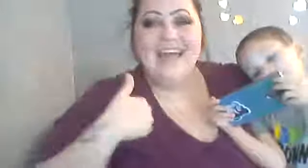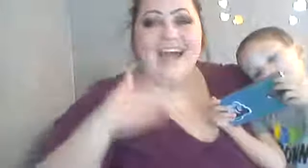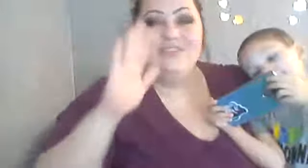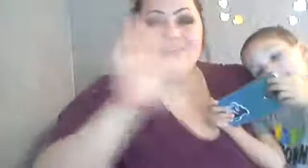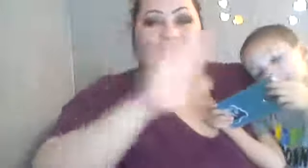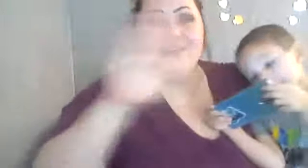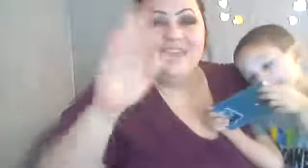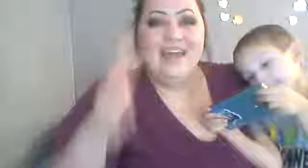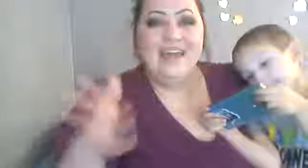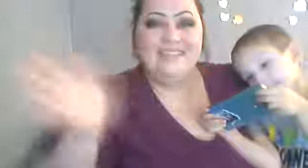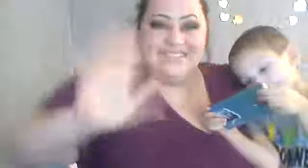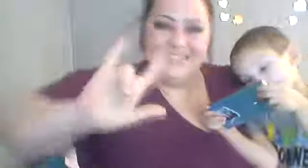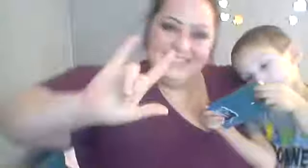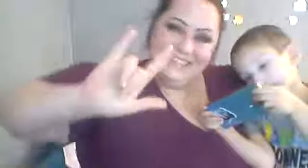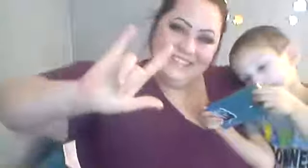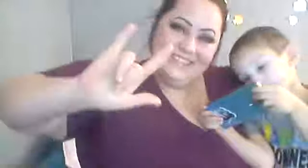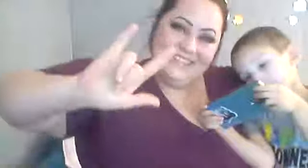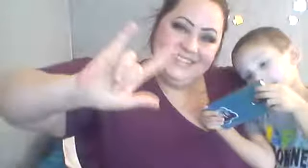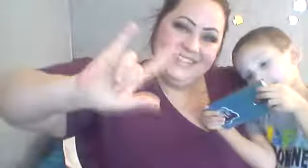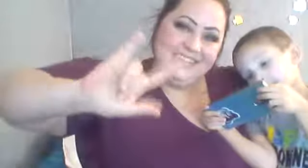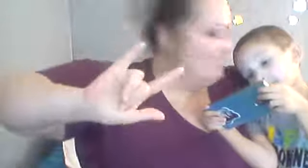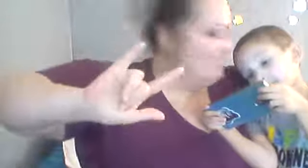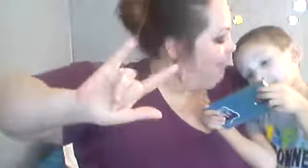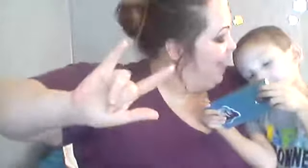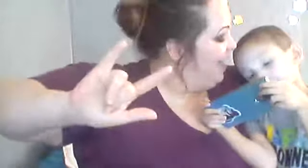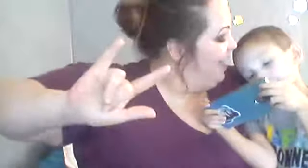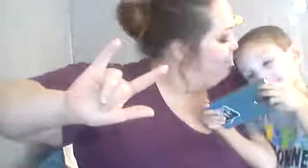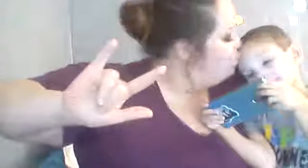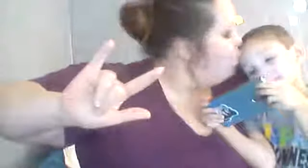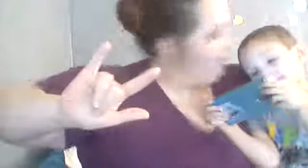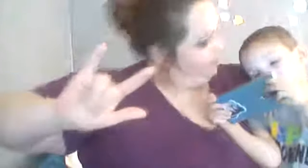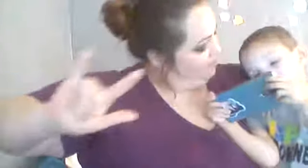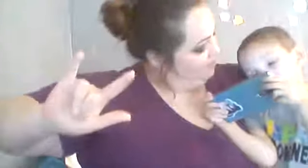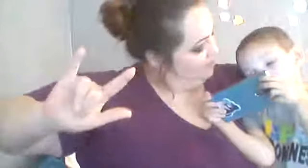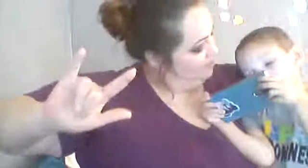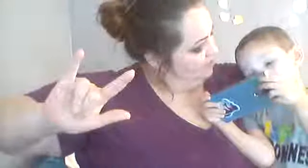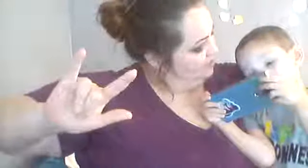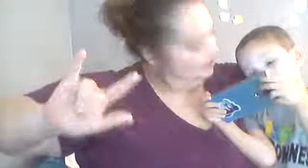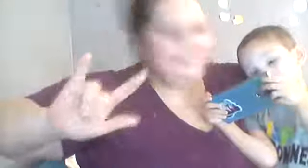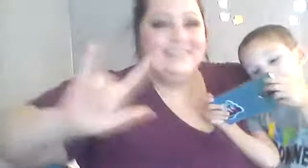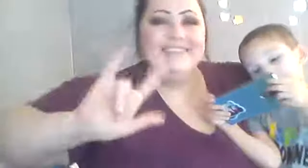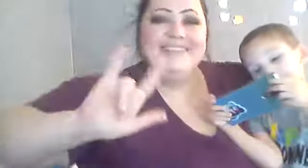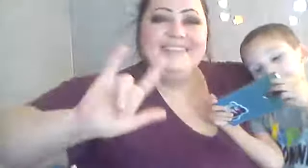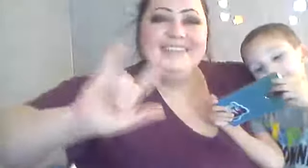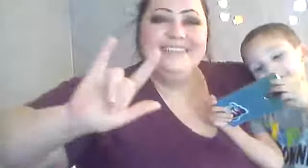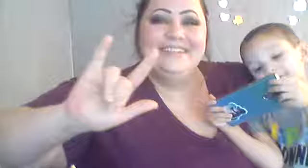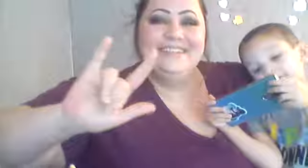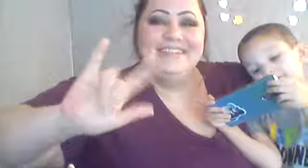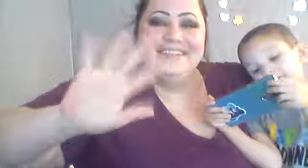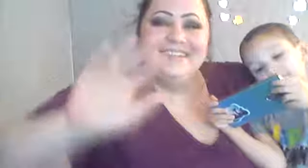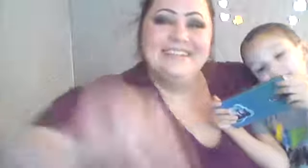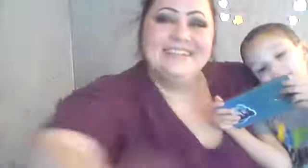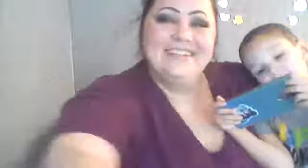Have a great weekend. Say bye.